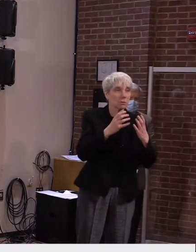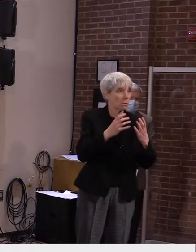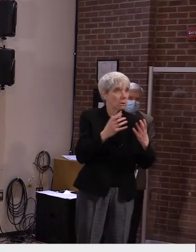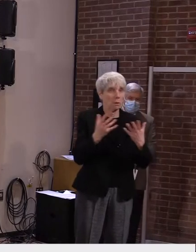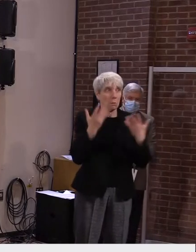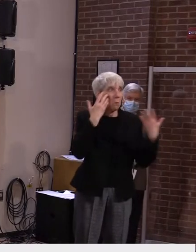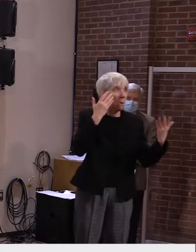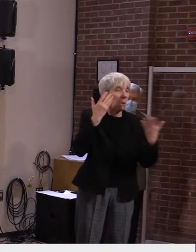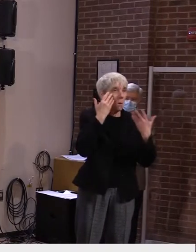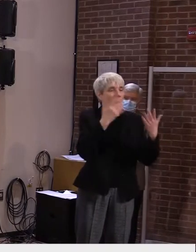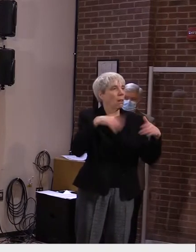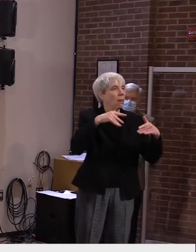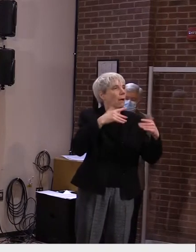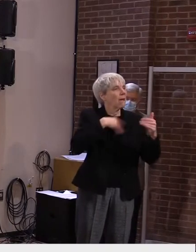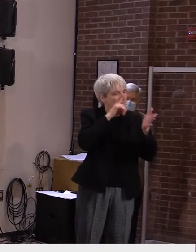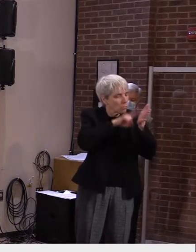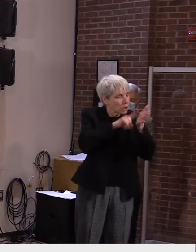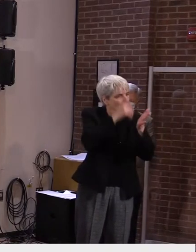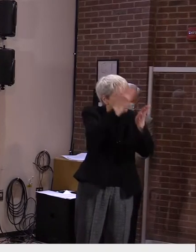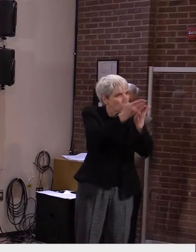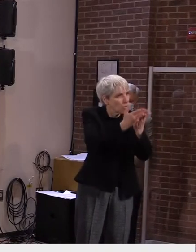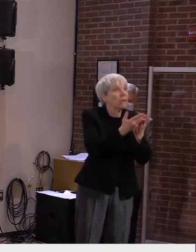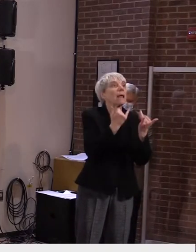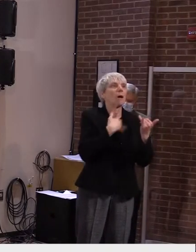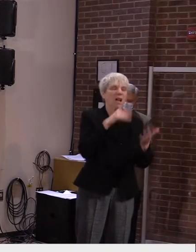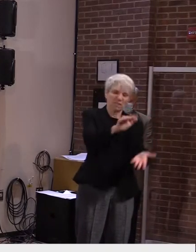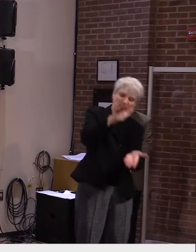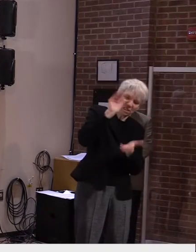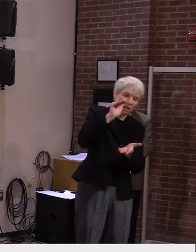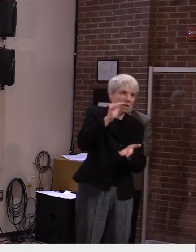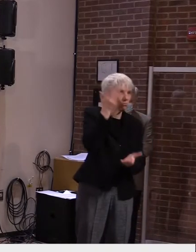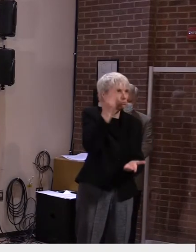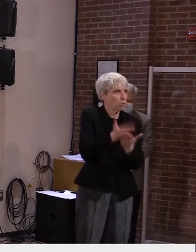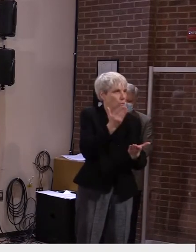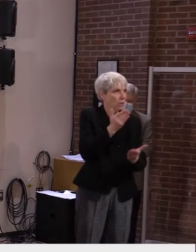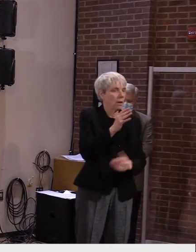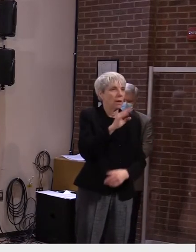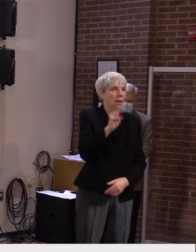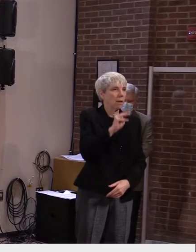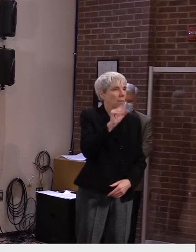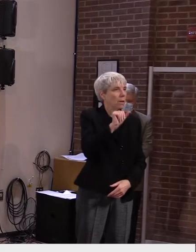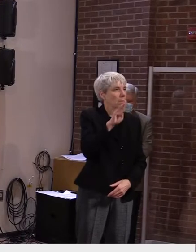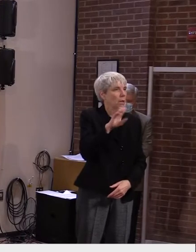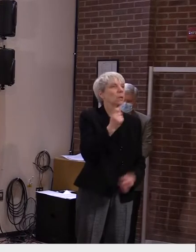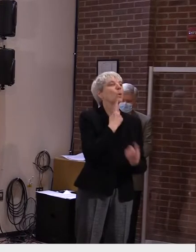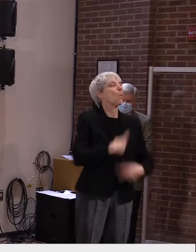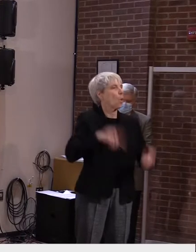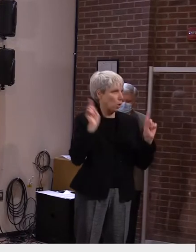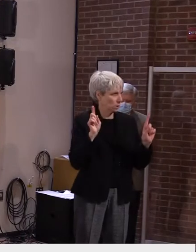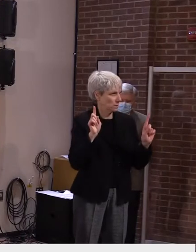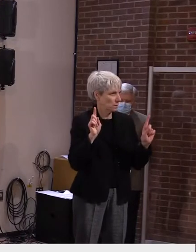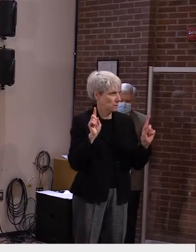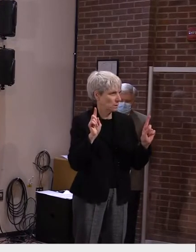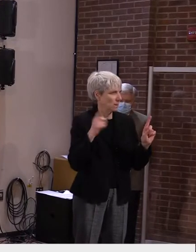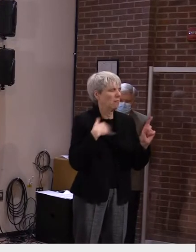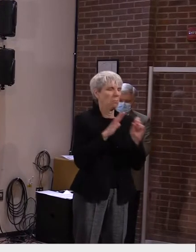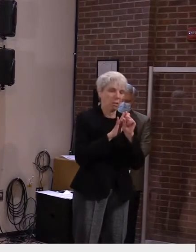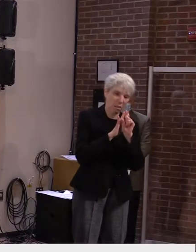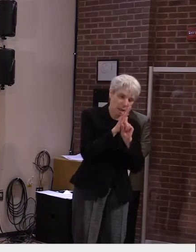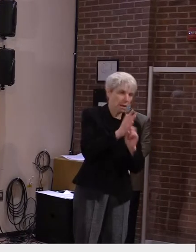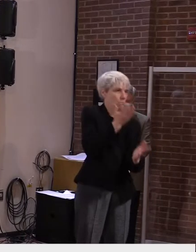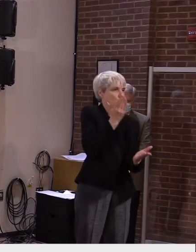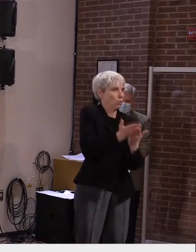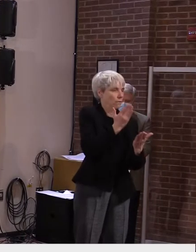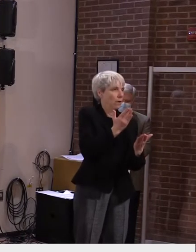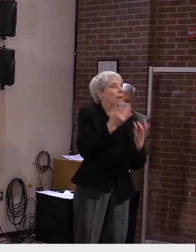now. So it's very robust data, and it's evidence-based, it works. So I think doctors